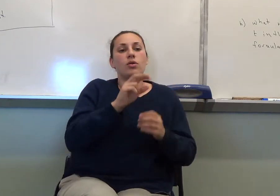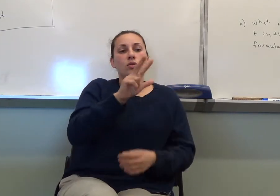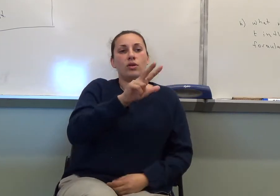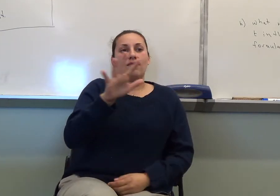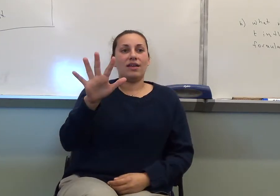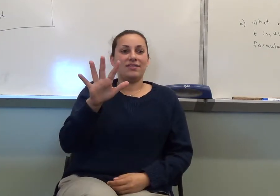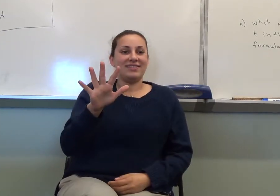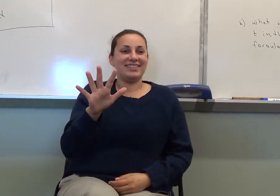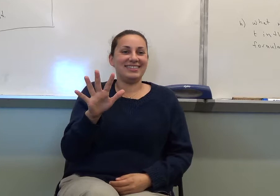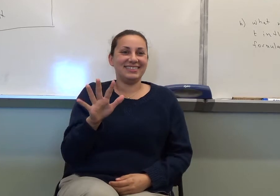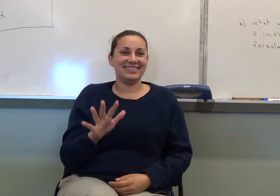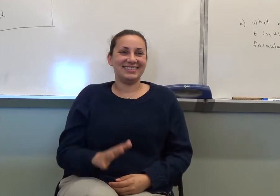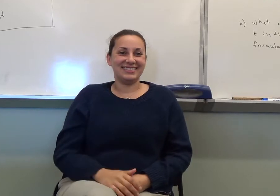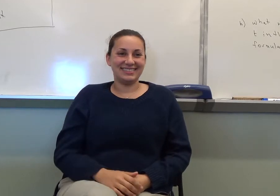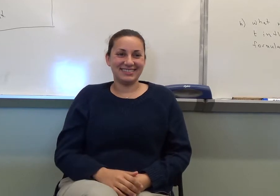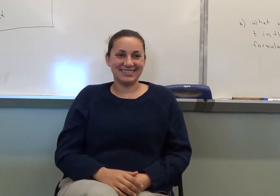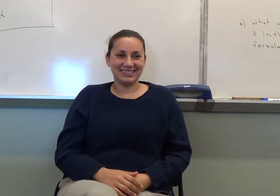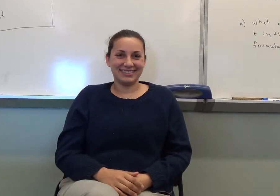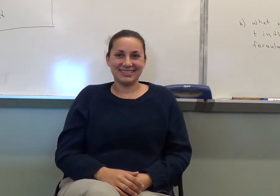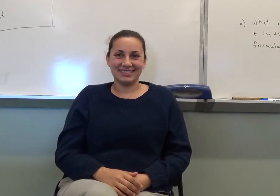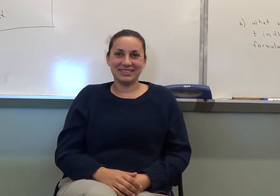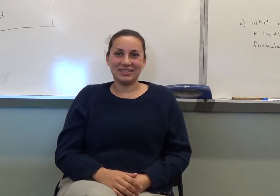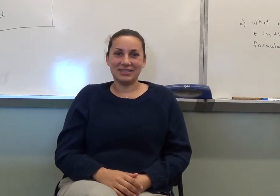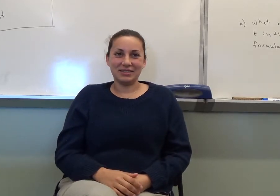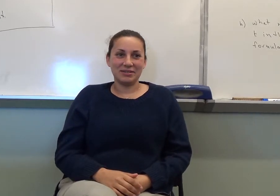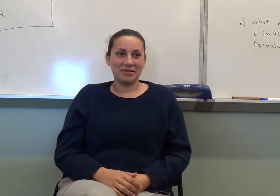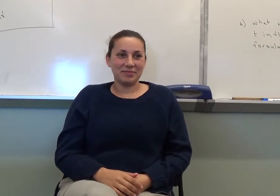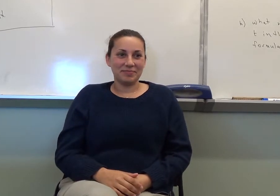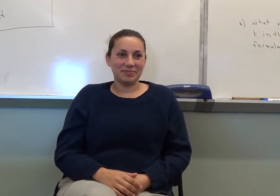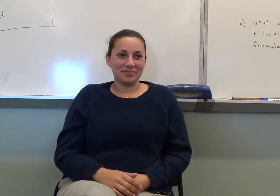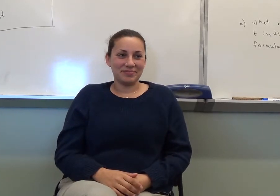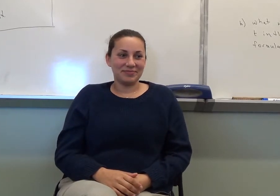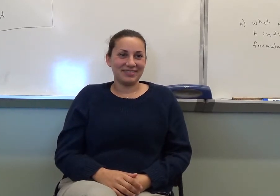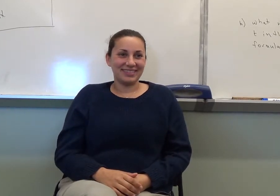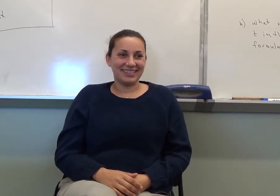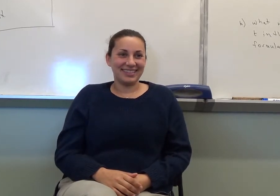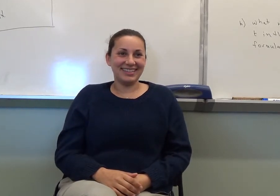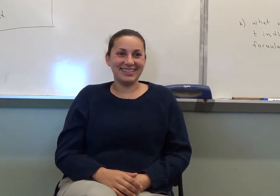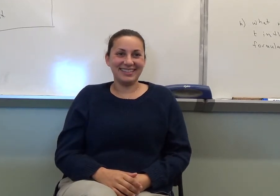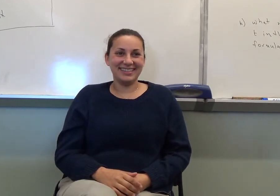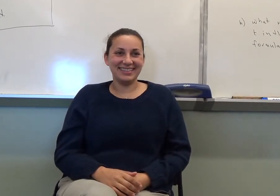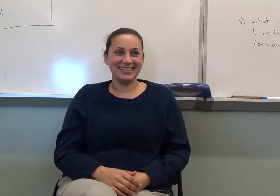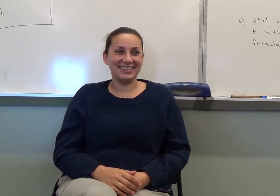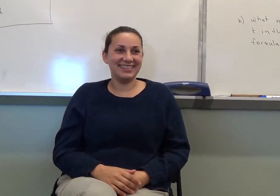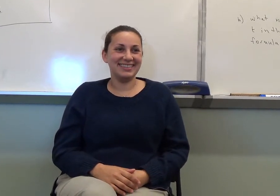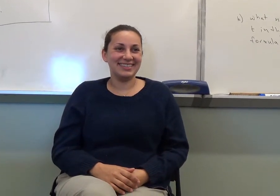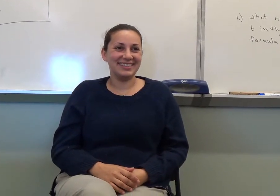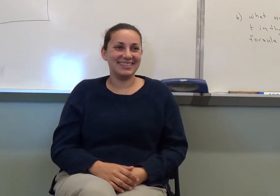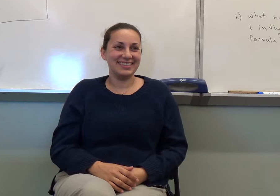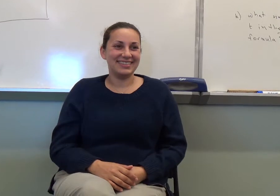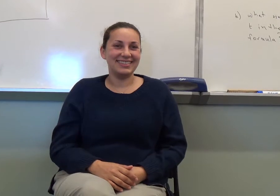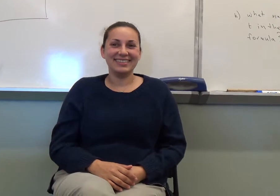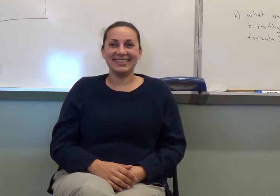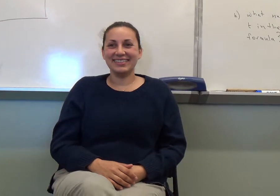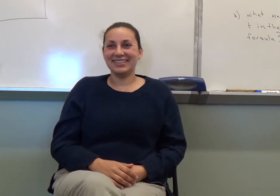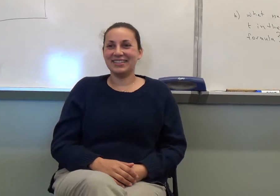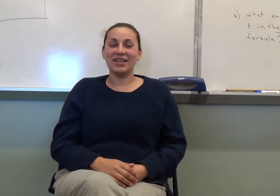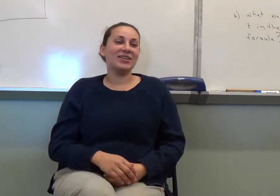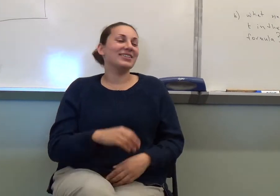last one. So let's, Julie bought a new water efficient toilet for her house, okay? Her old toilet used 5 gallons